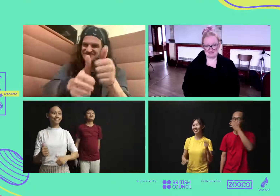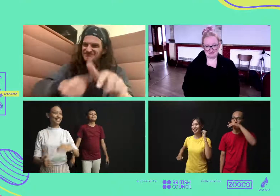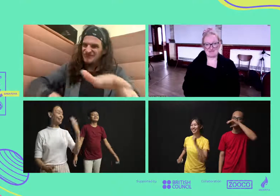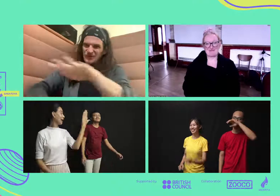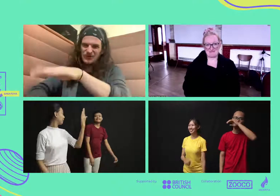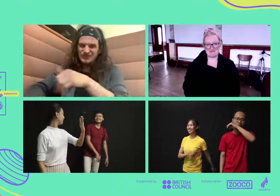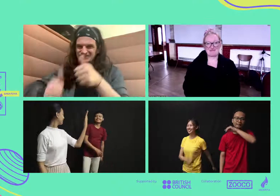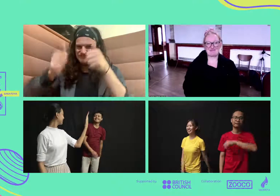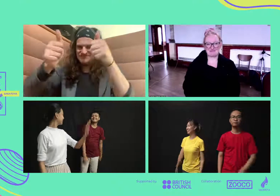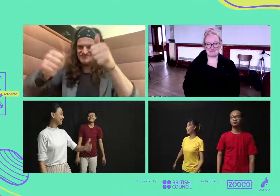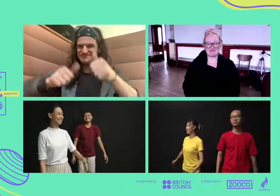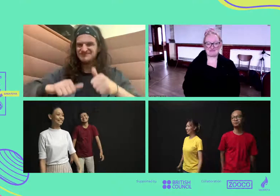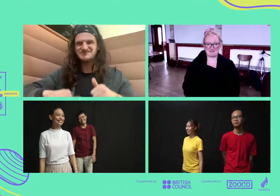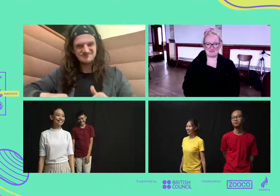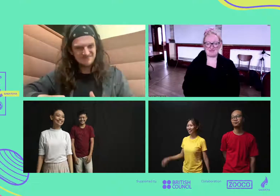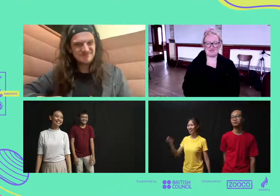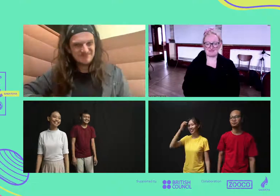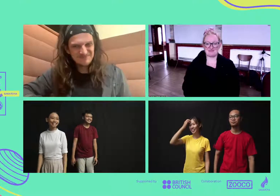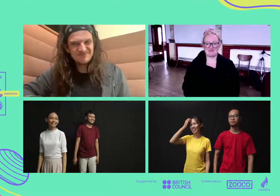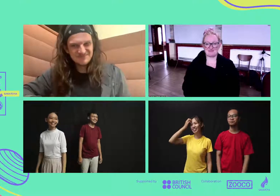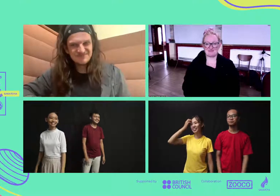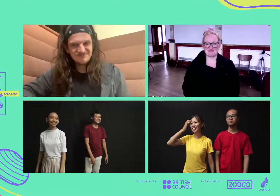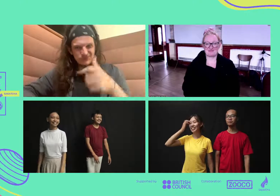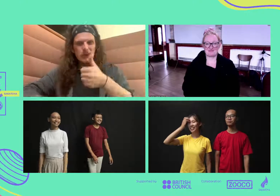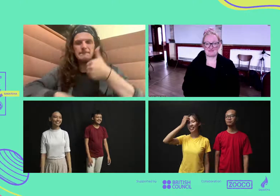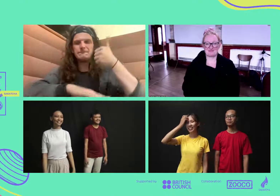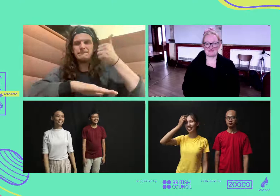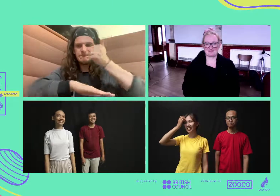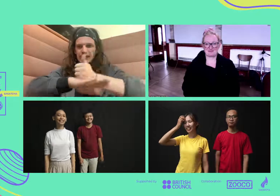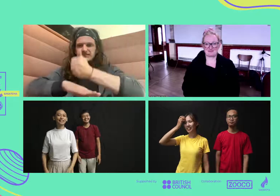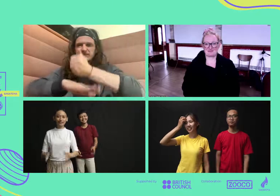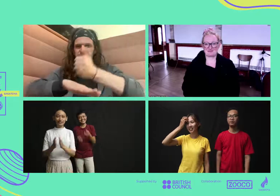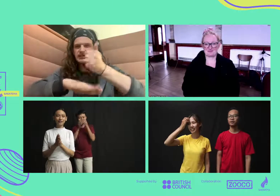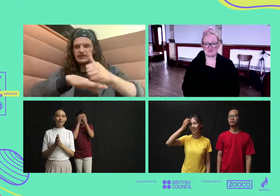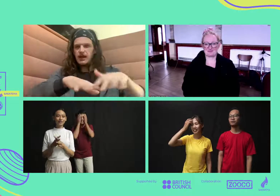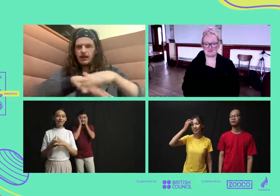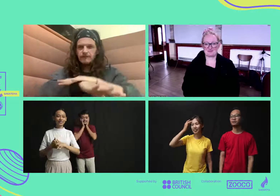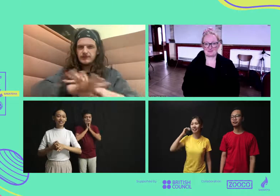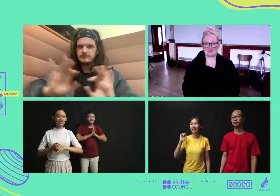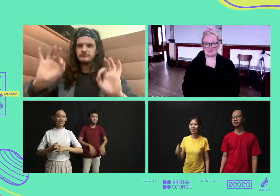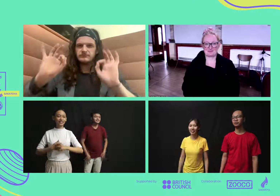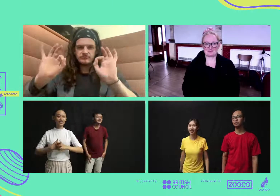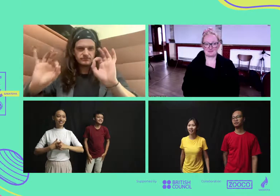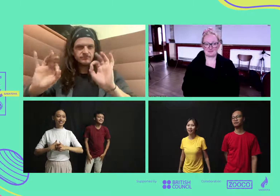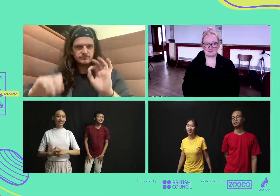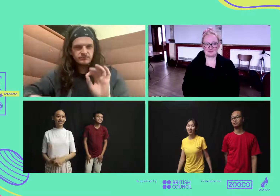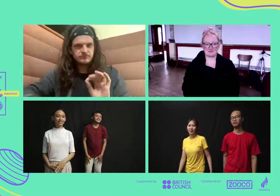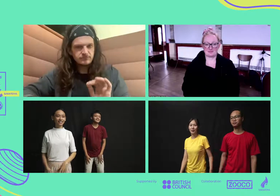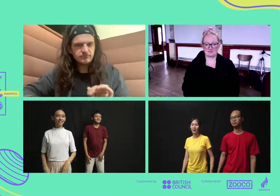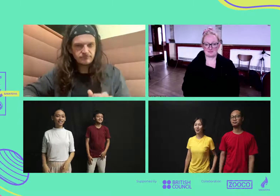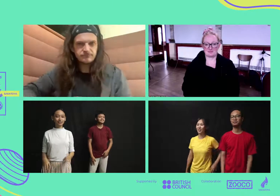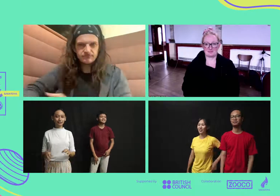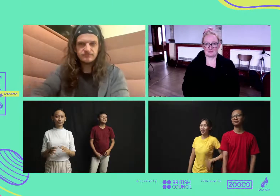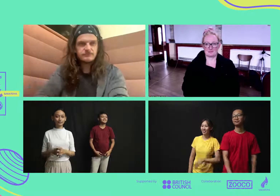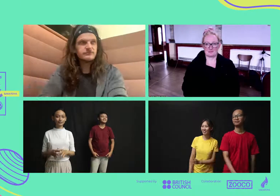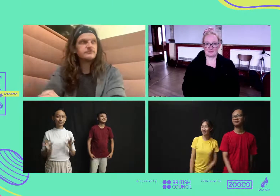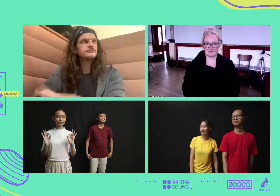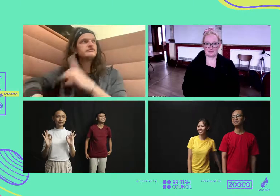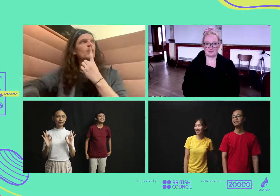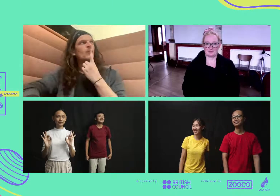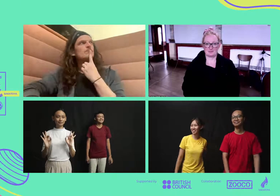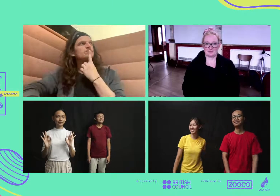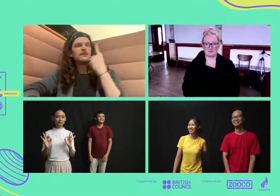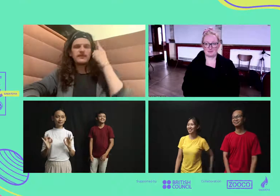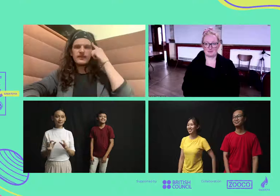Okay, well done. Yeah, you all done really well. That looks great. So there we've got some of the